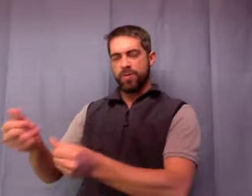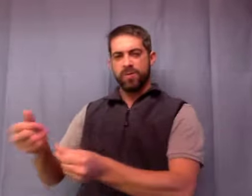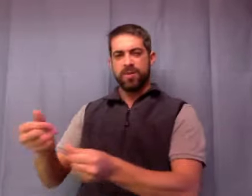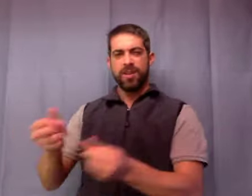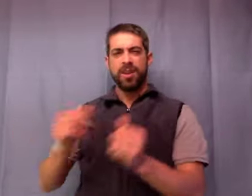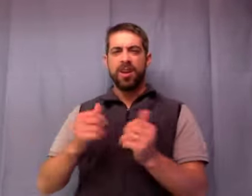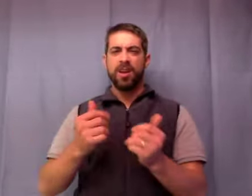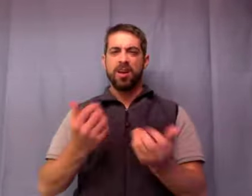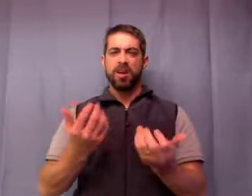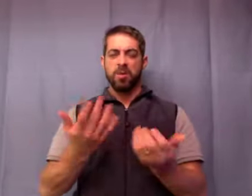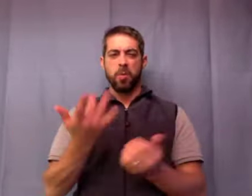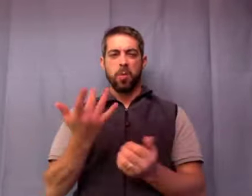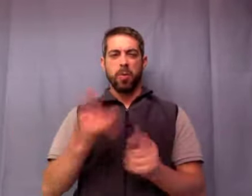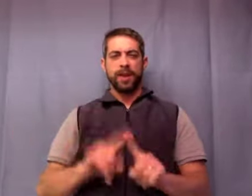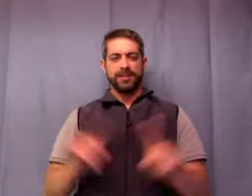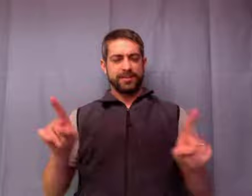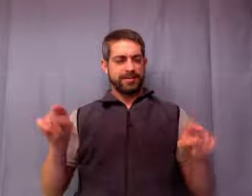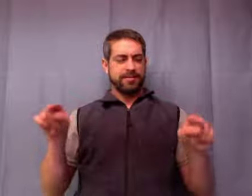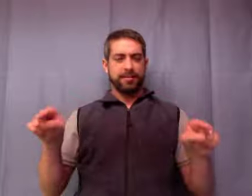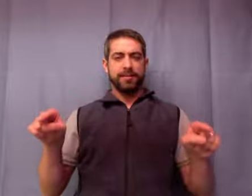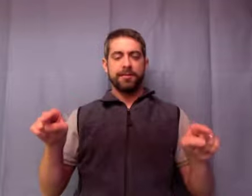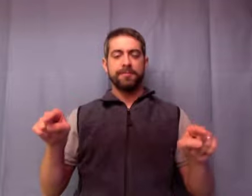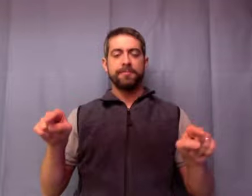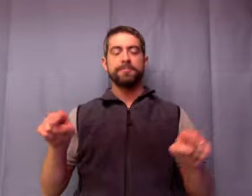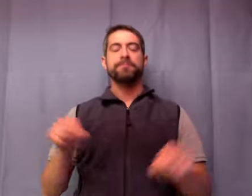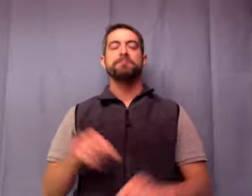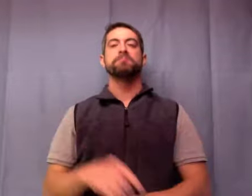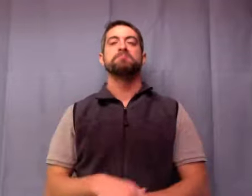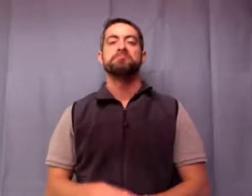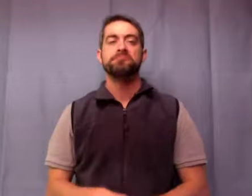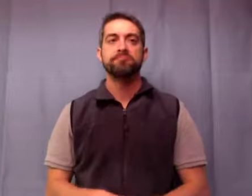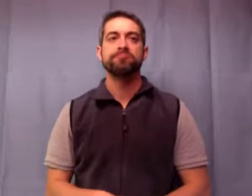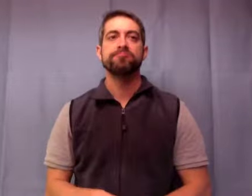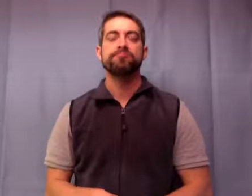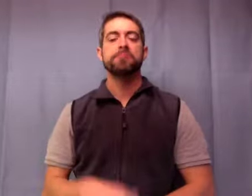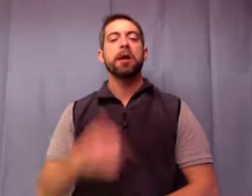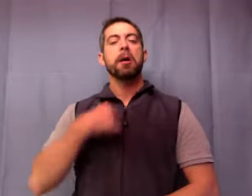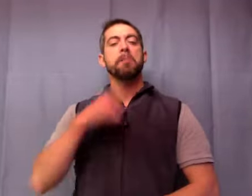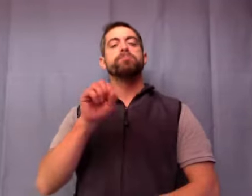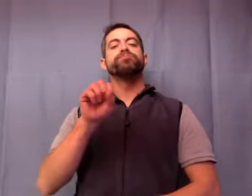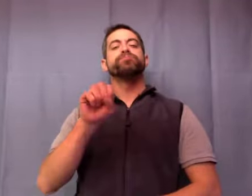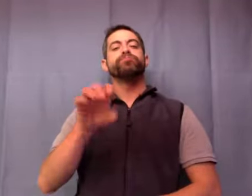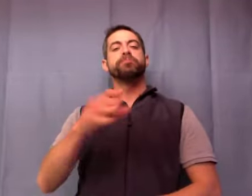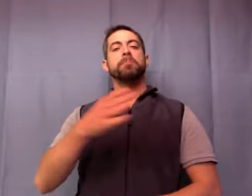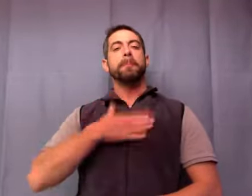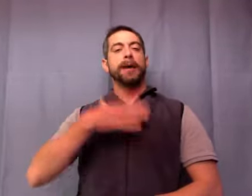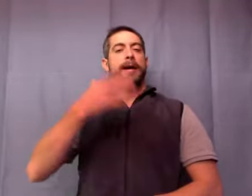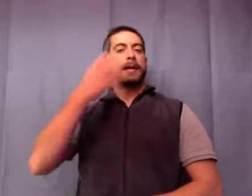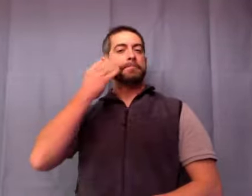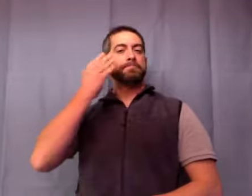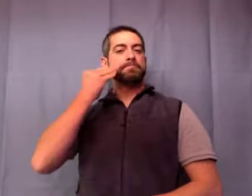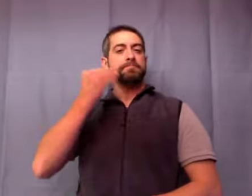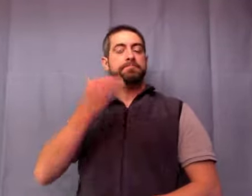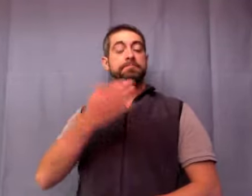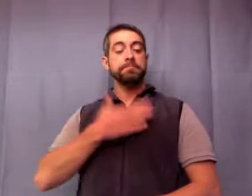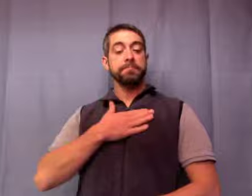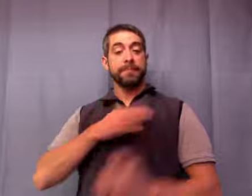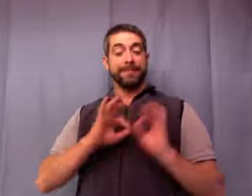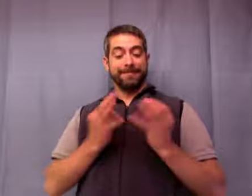Take, for instance, my own family. There are 5 of us, and just this week